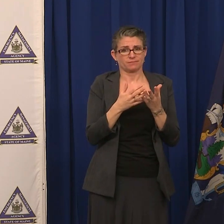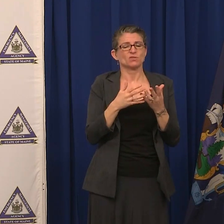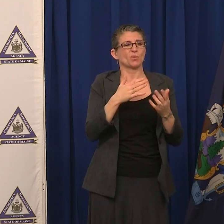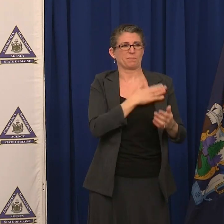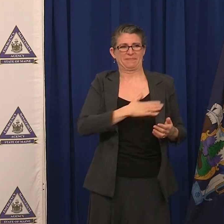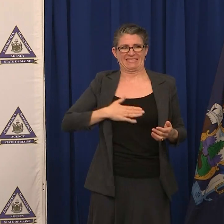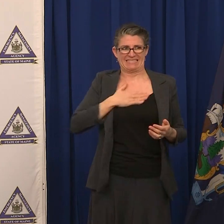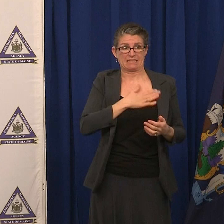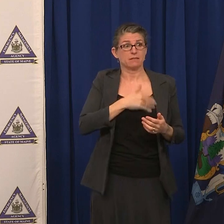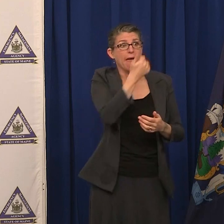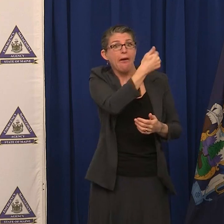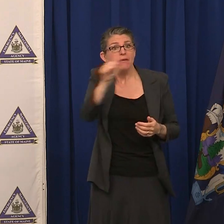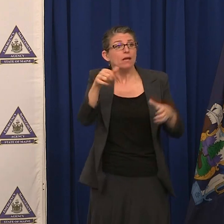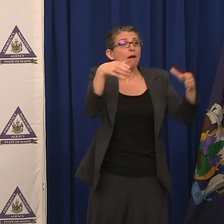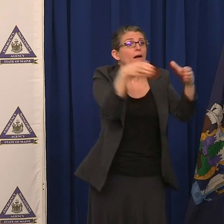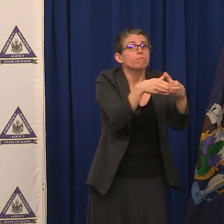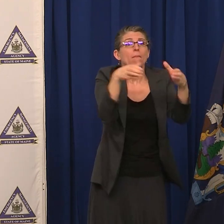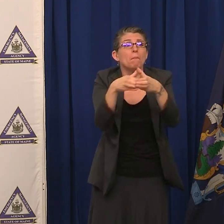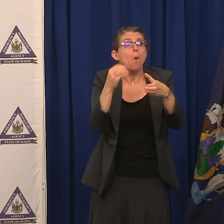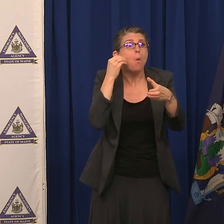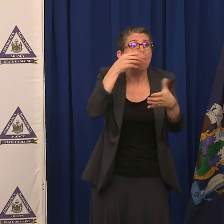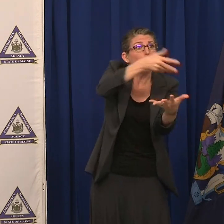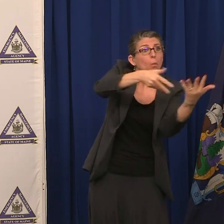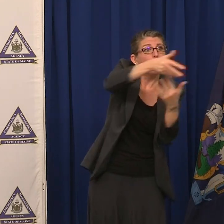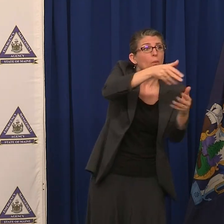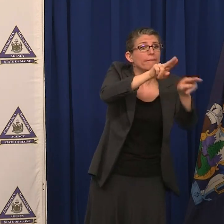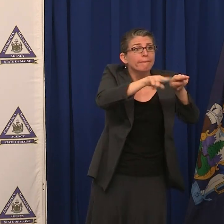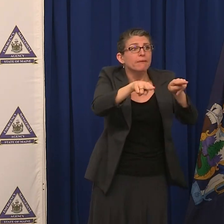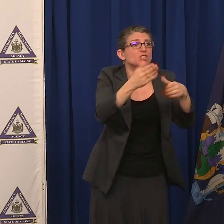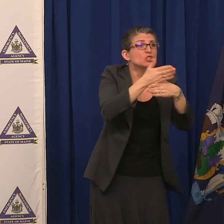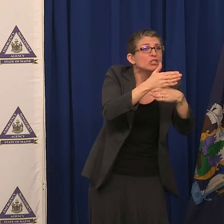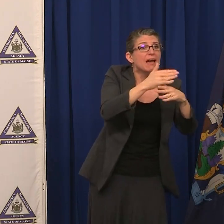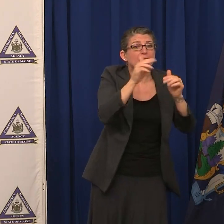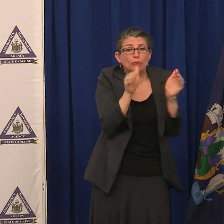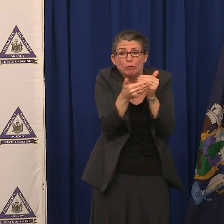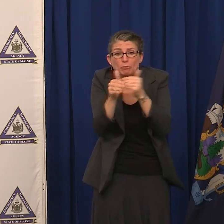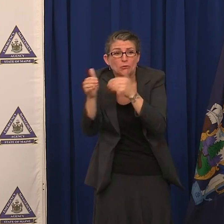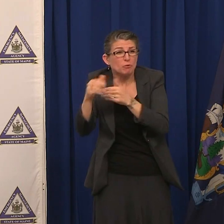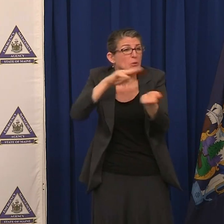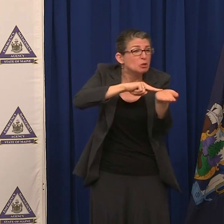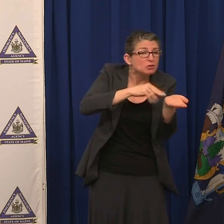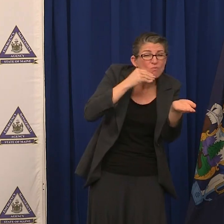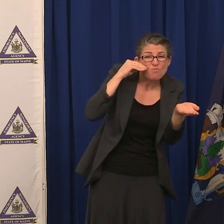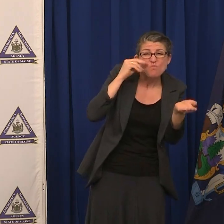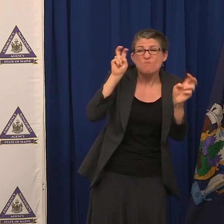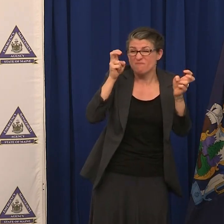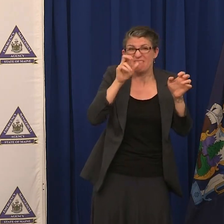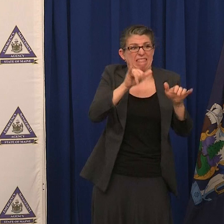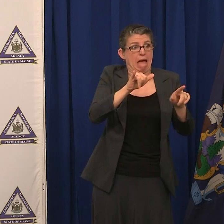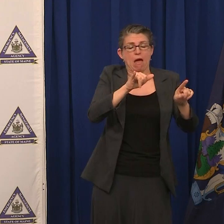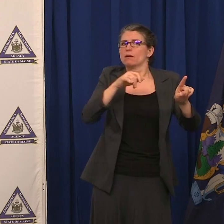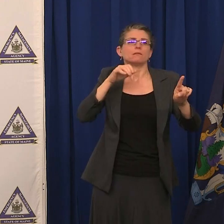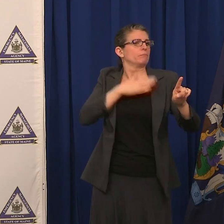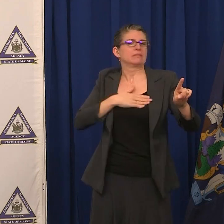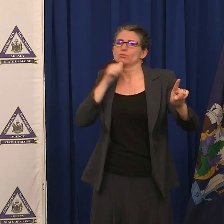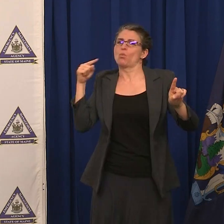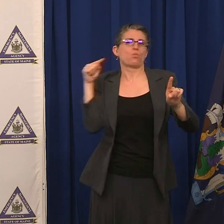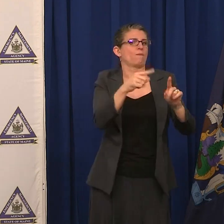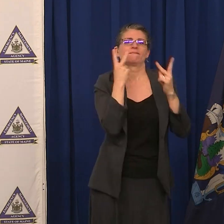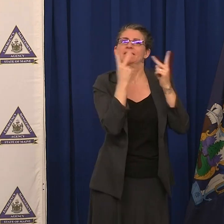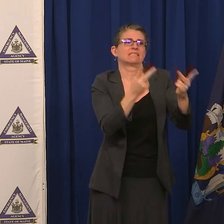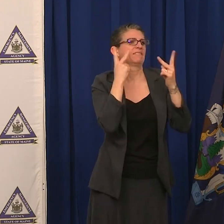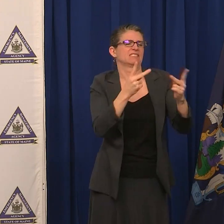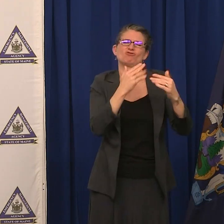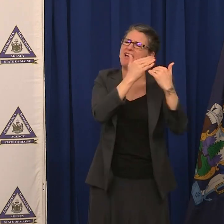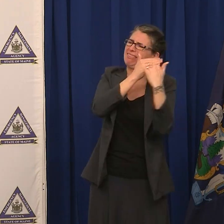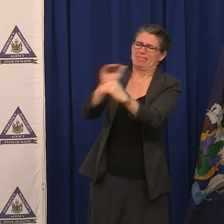outright. We also ask them to make sure that they have a system in place to check for symptoms amongst the